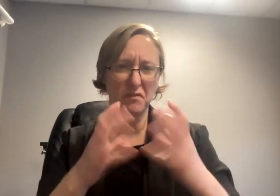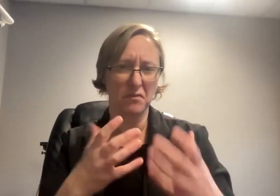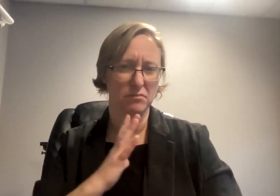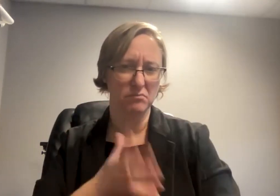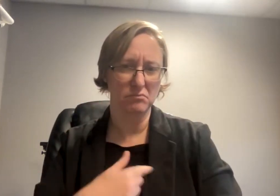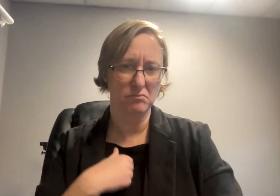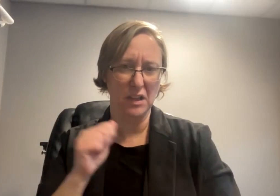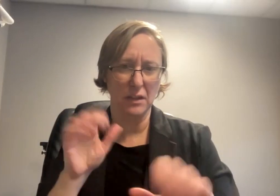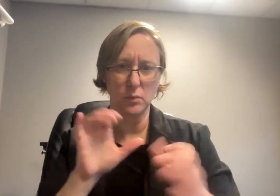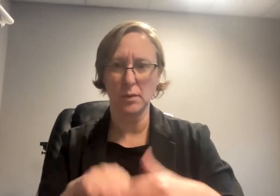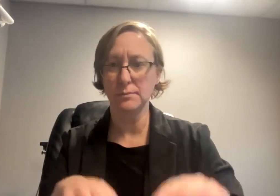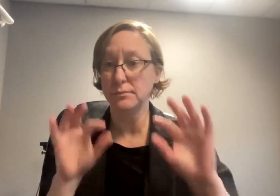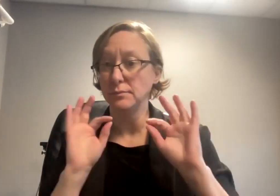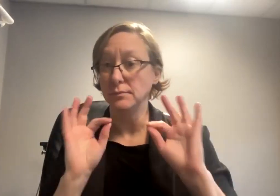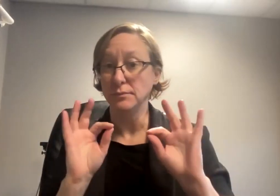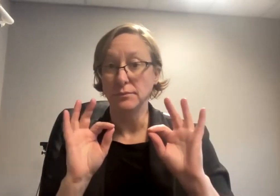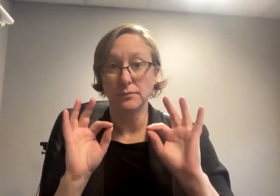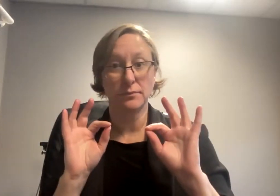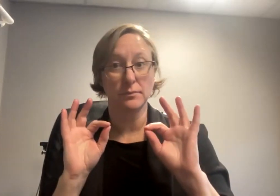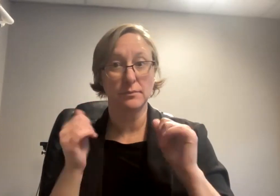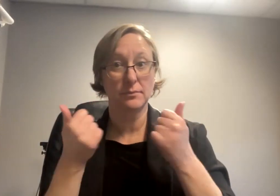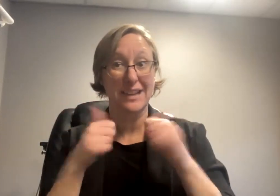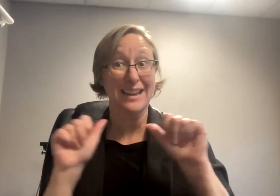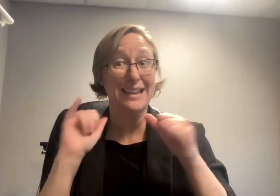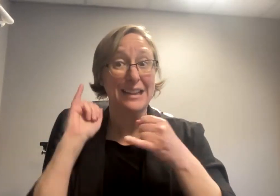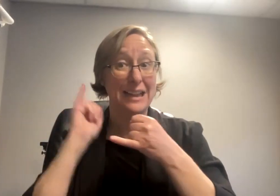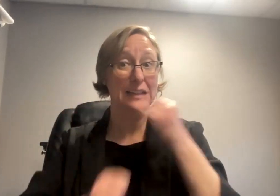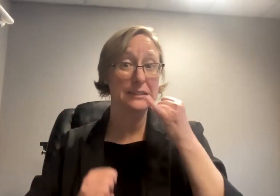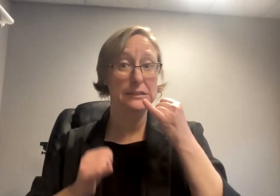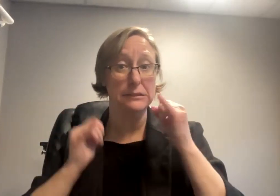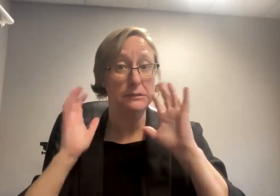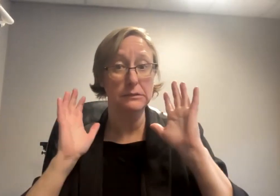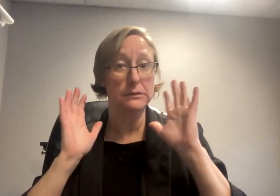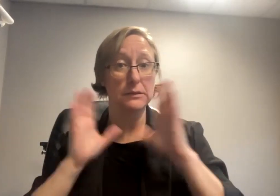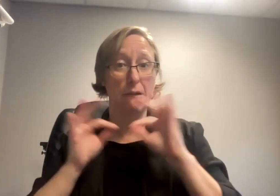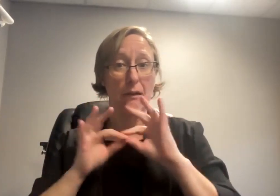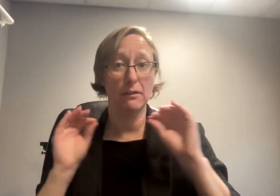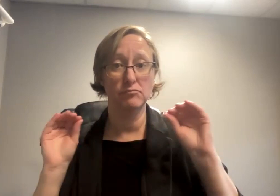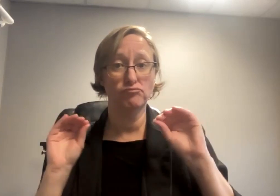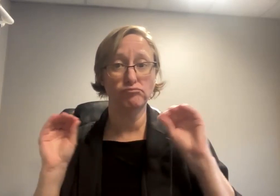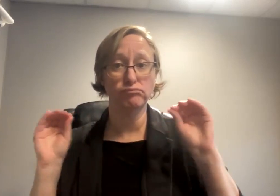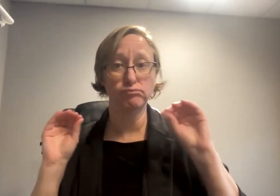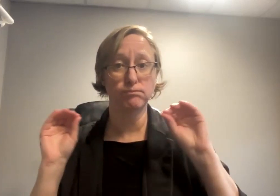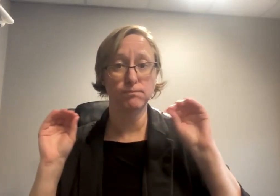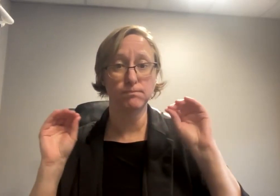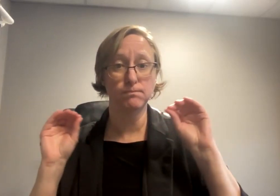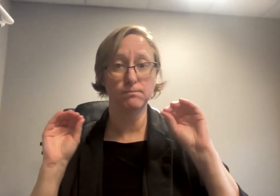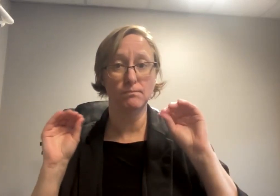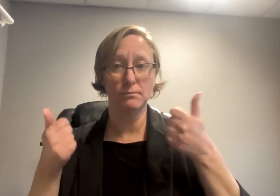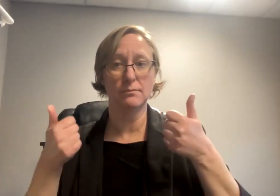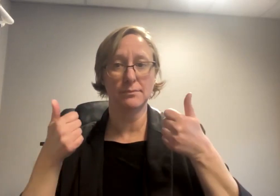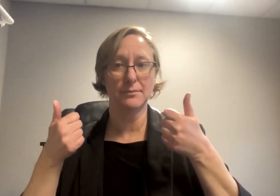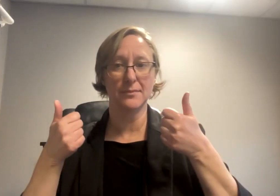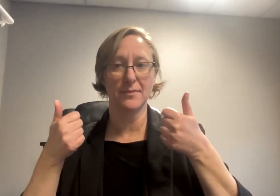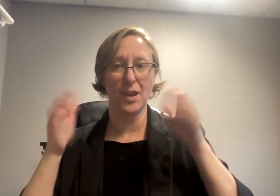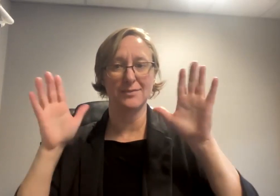Yeah, that sounds good. And then I'll email everybody else. Okay, great. All right, last chance. Anybody else got any